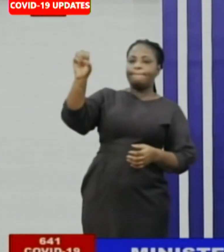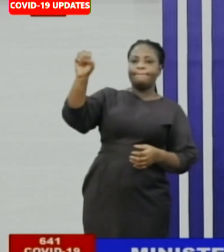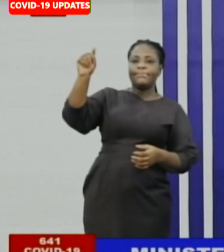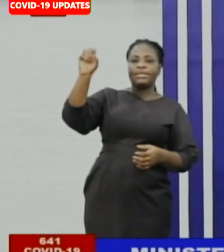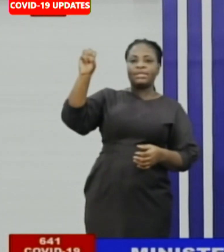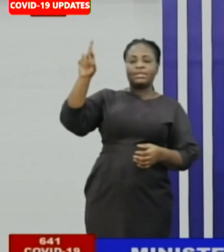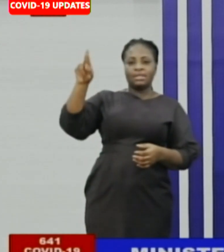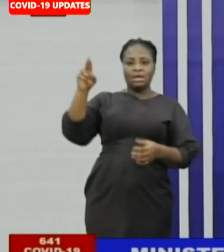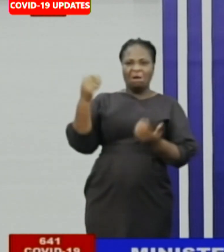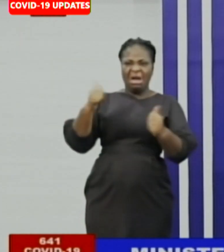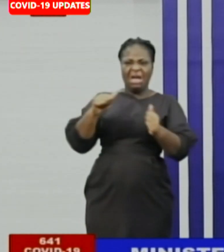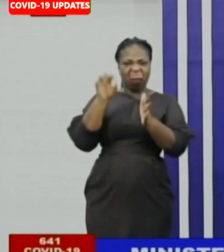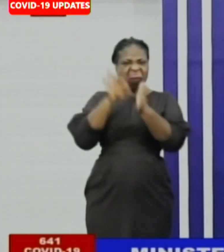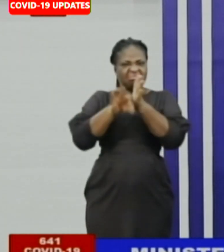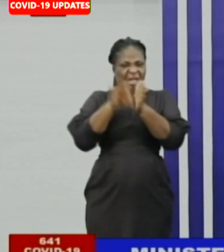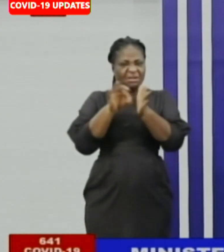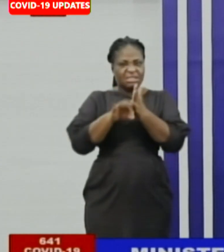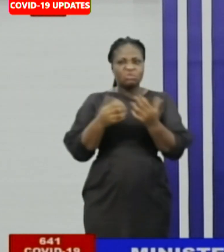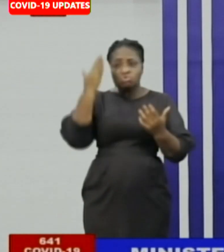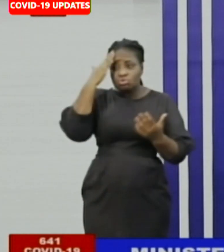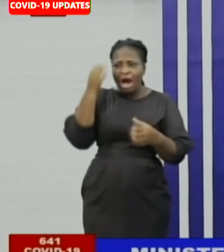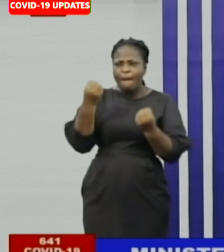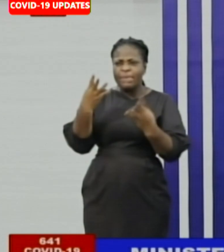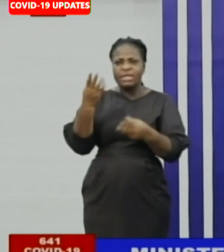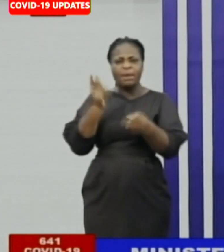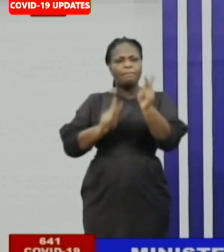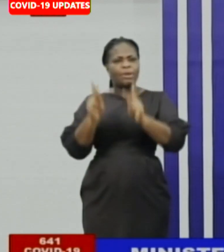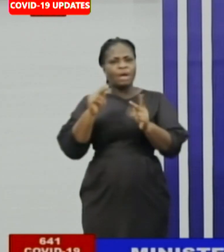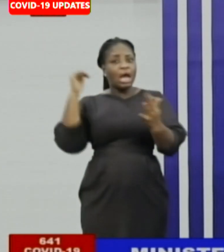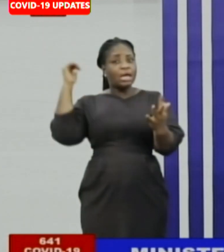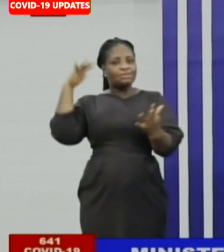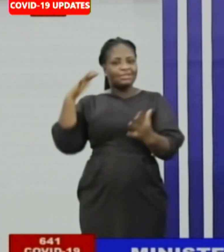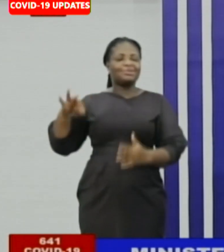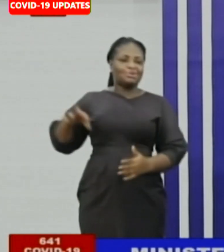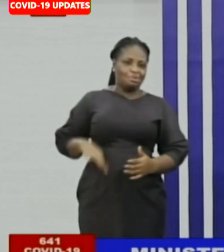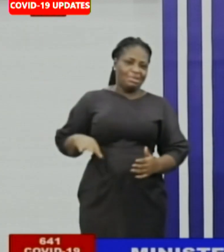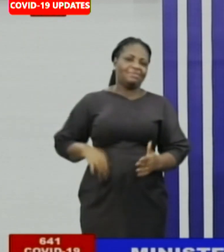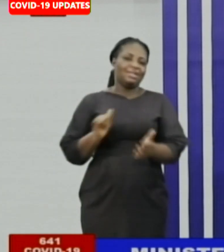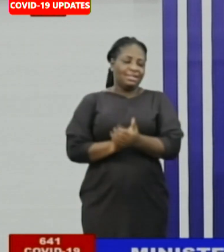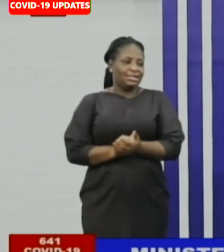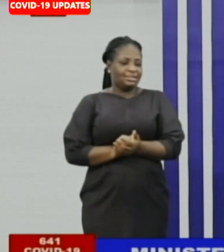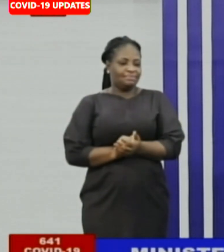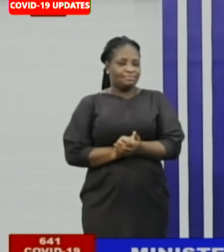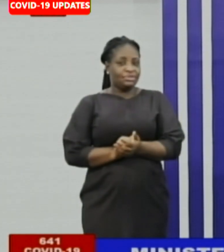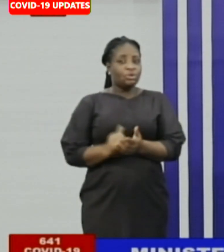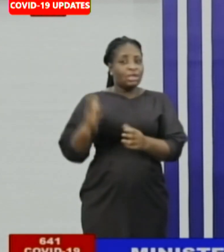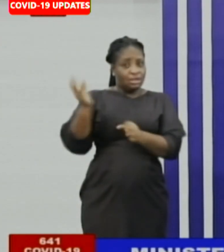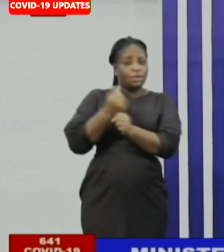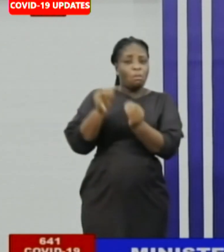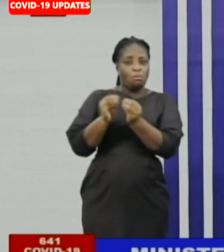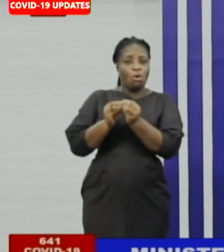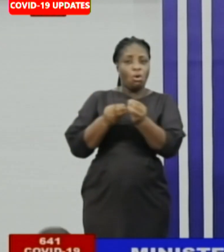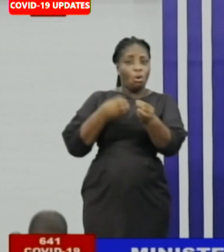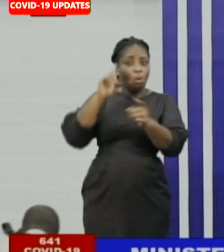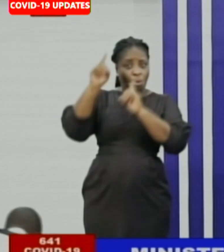can extrapolate and even find out how many people, individuals, are expected to benefit from that. And we'll take some more questions